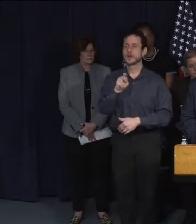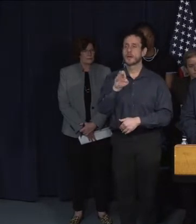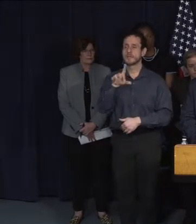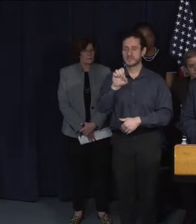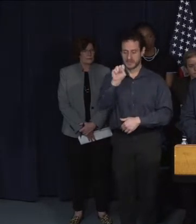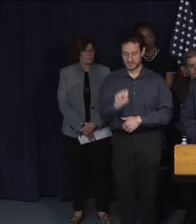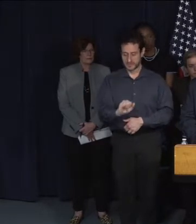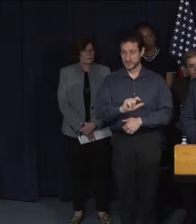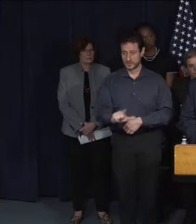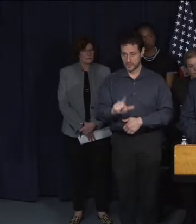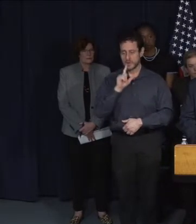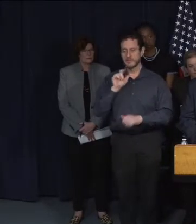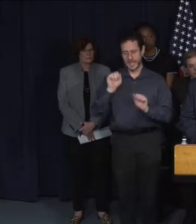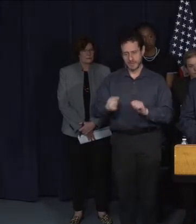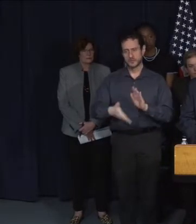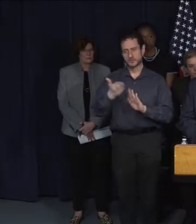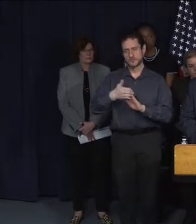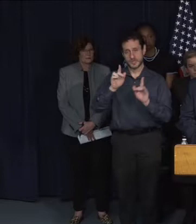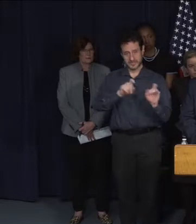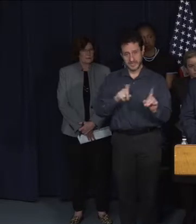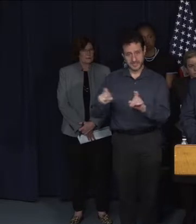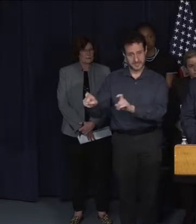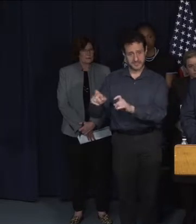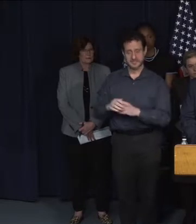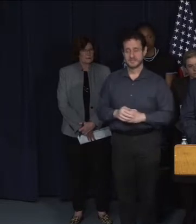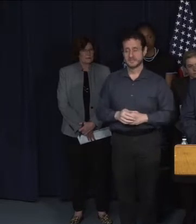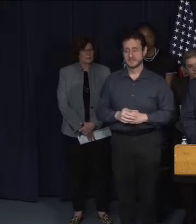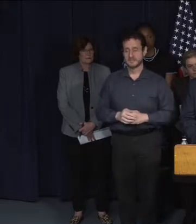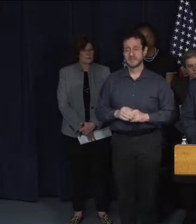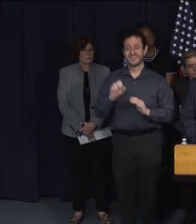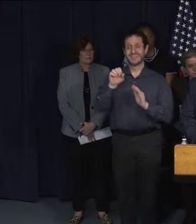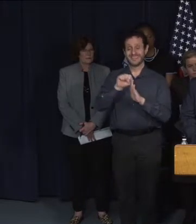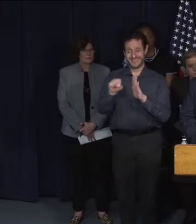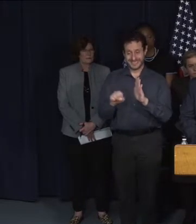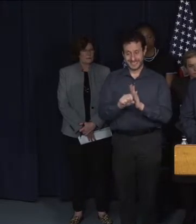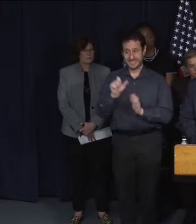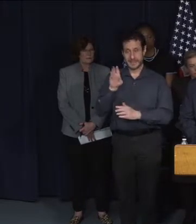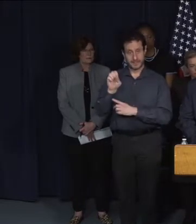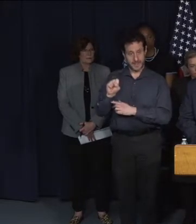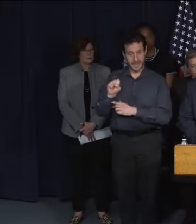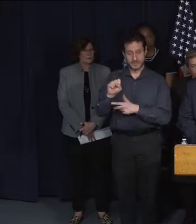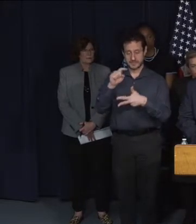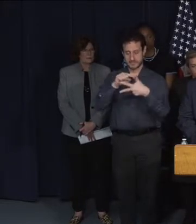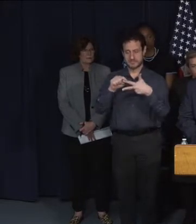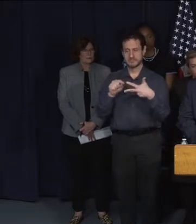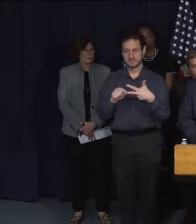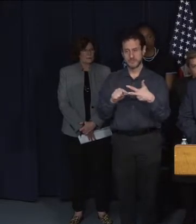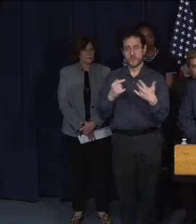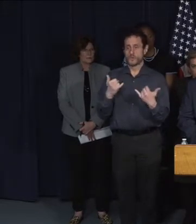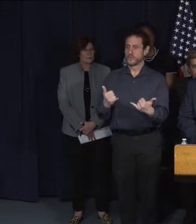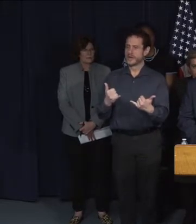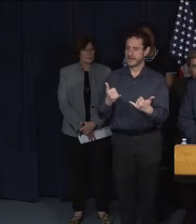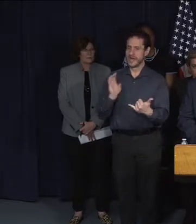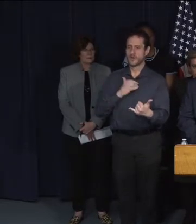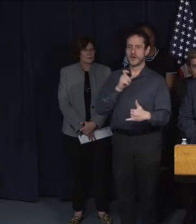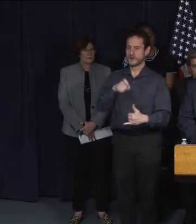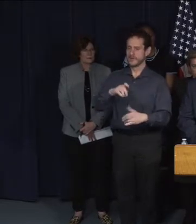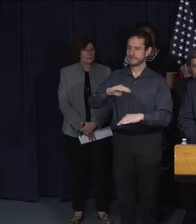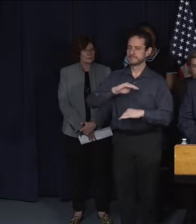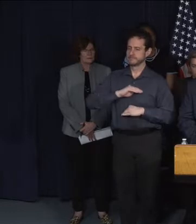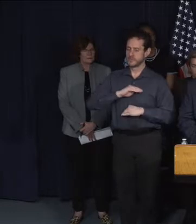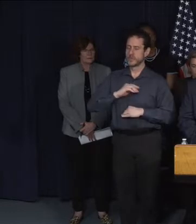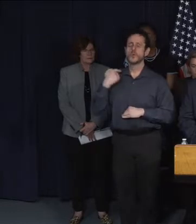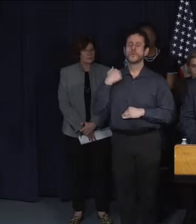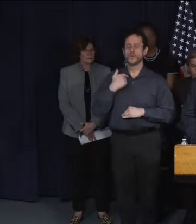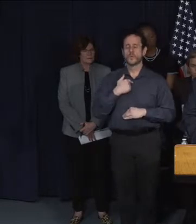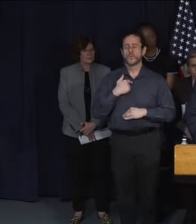the ability to run tests. These state labs meet our current need, and we anticipate commercial